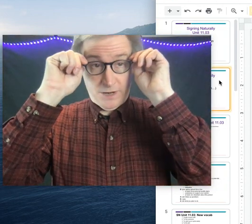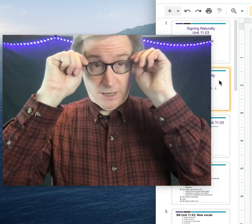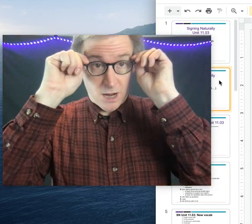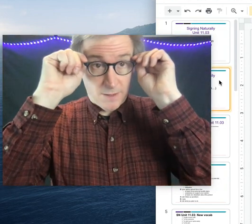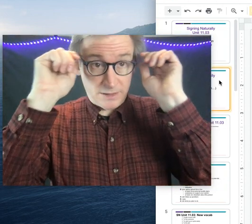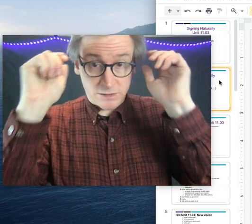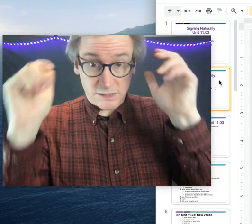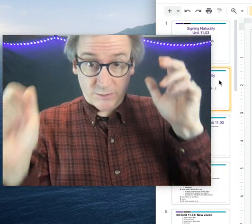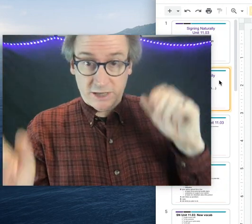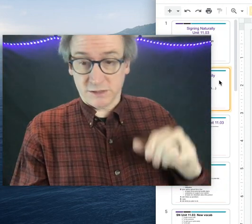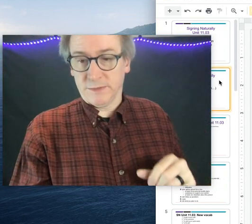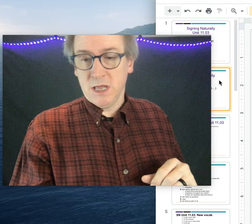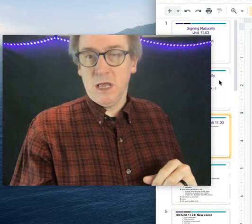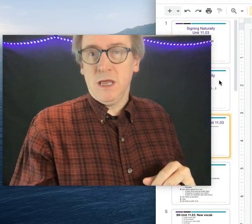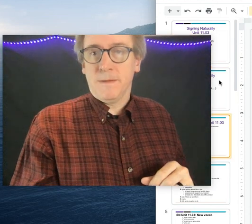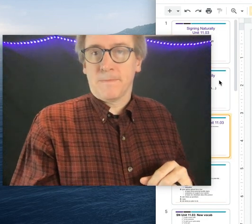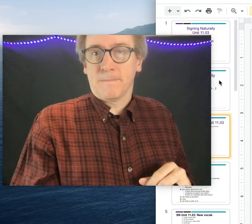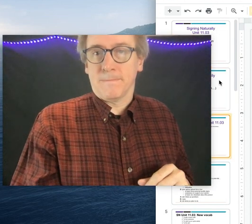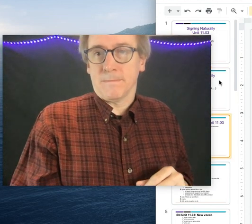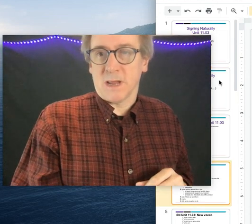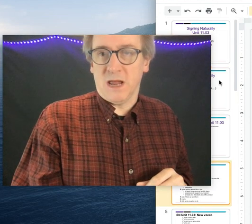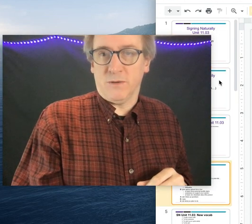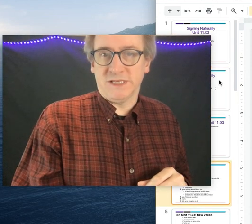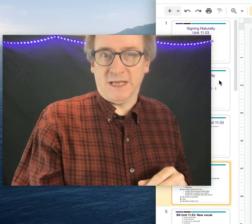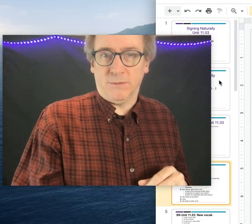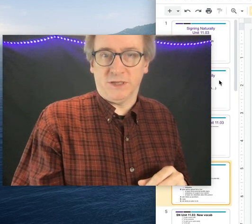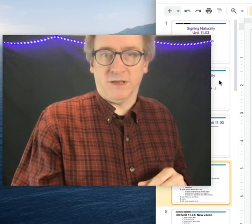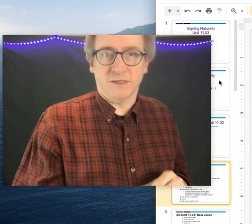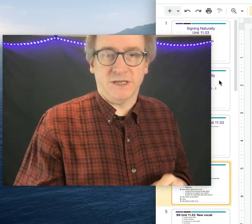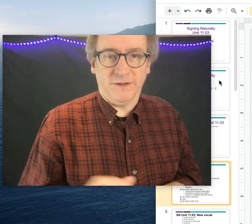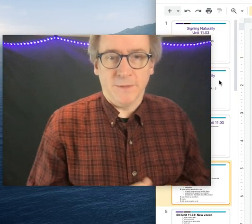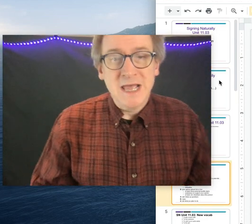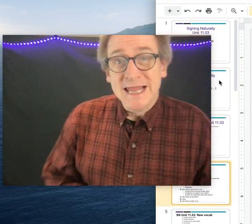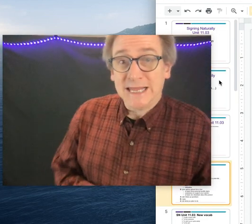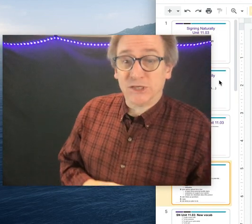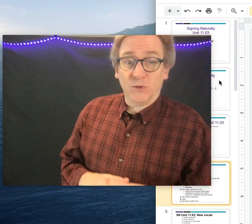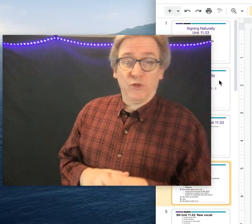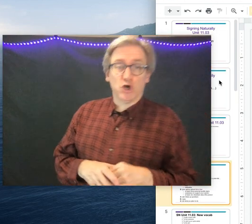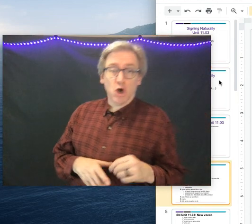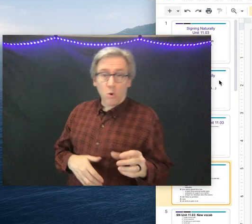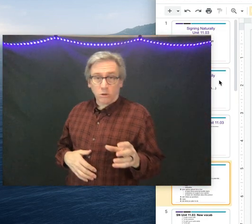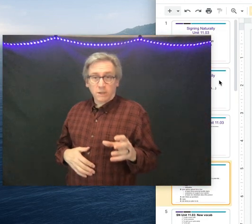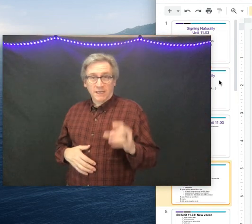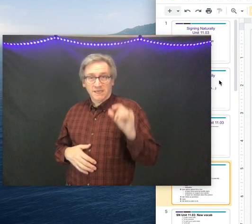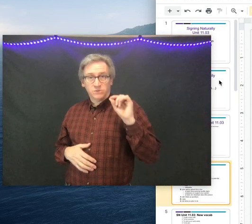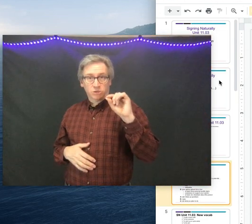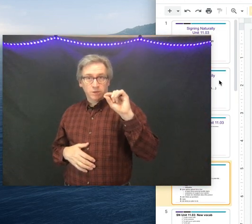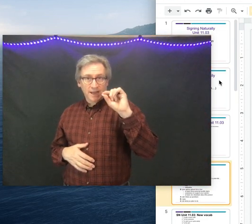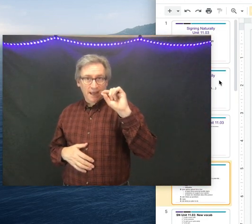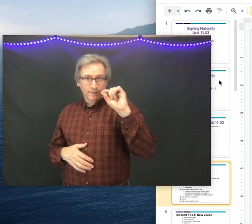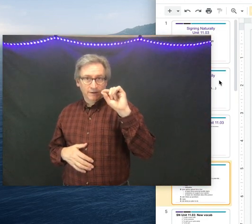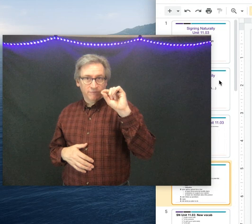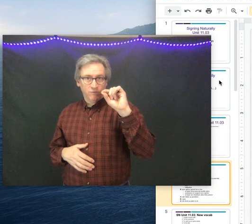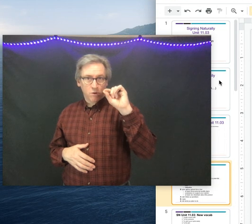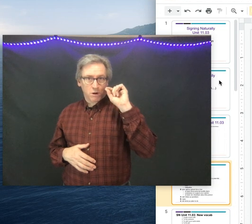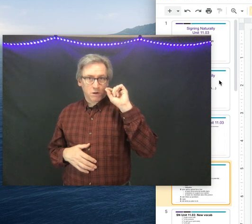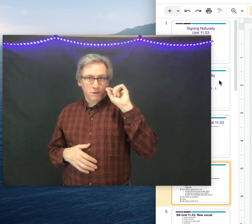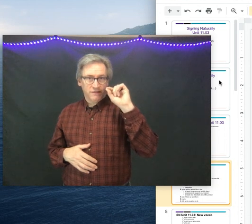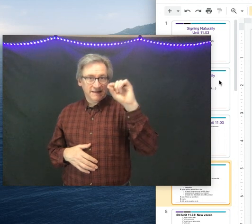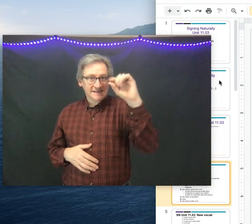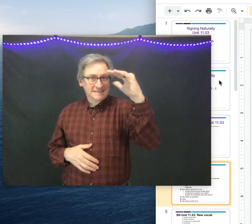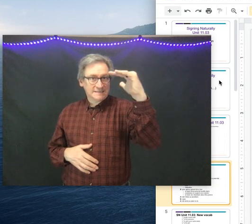an opinion about someone else. And once again, I'll put the other stuff in. So the goal is we're going to be aiming